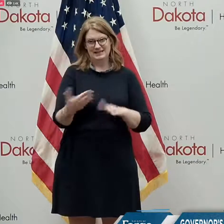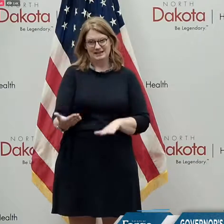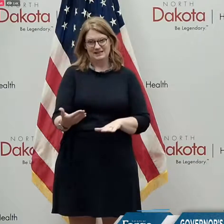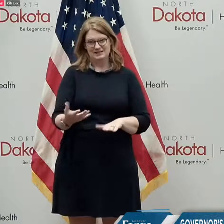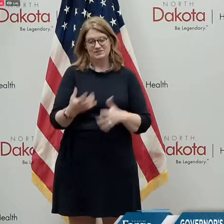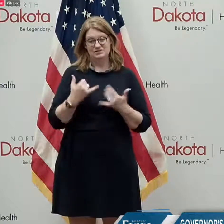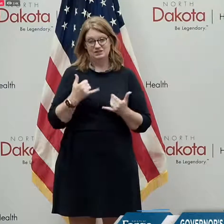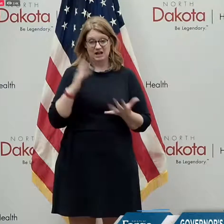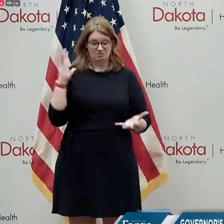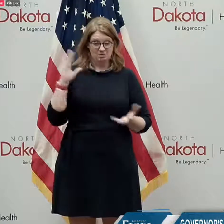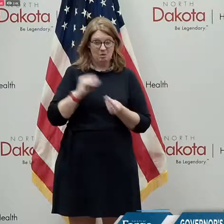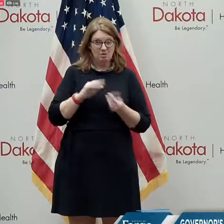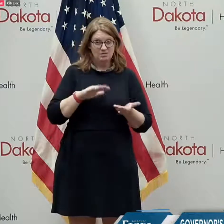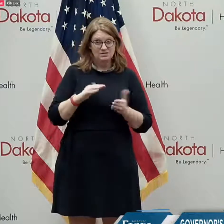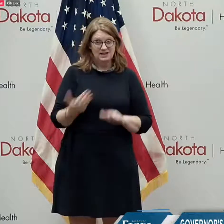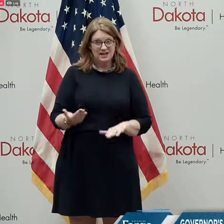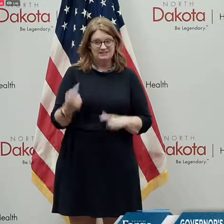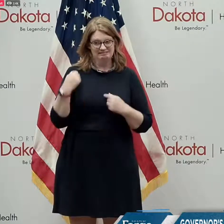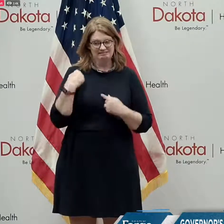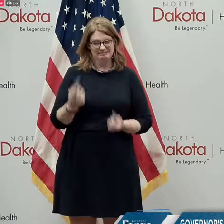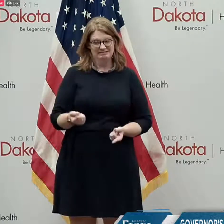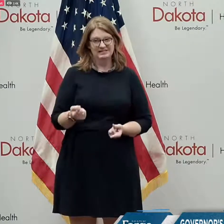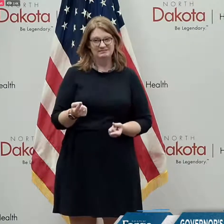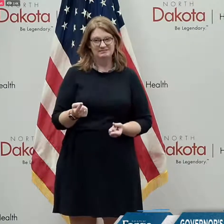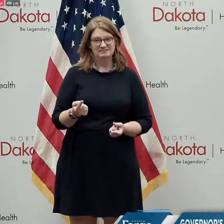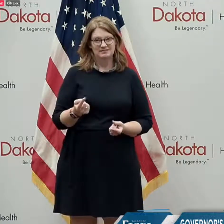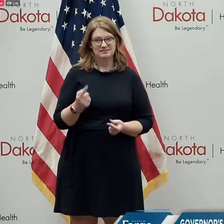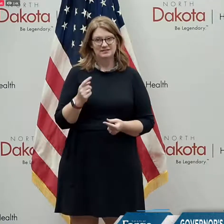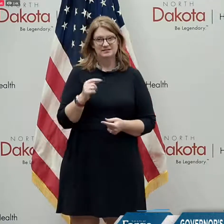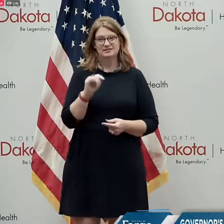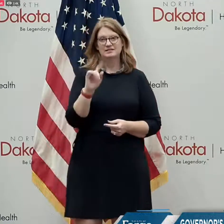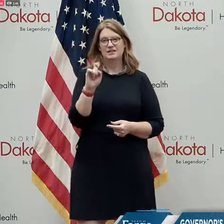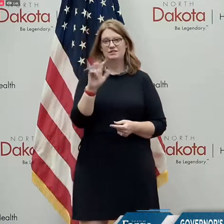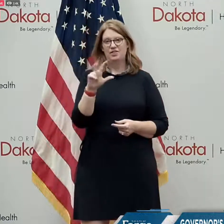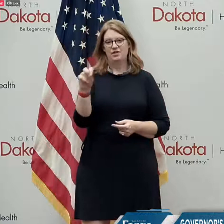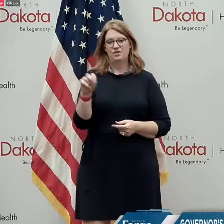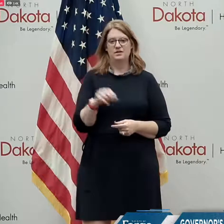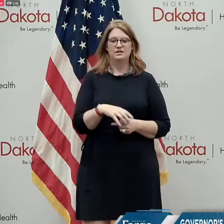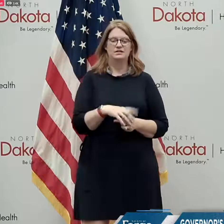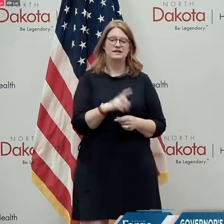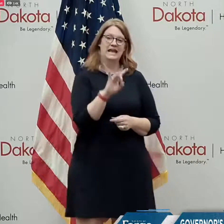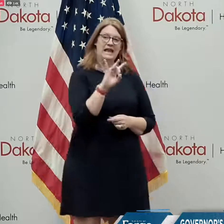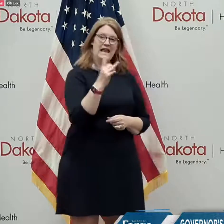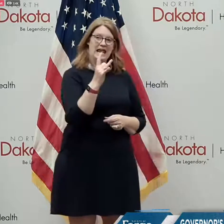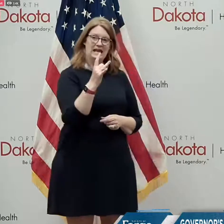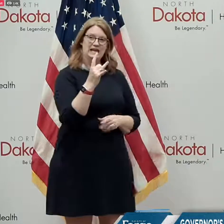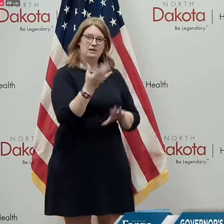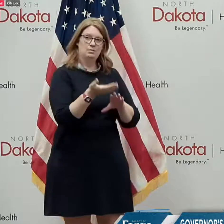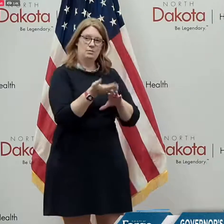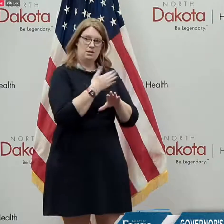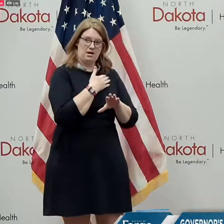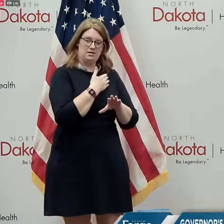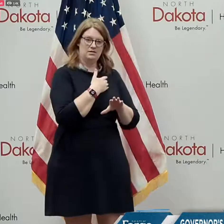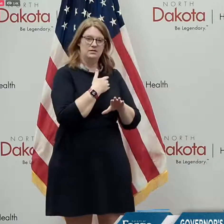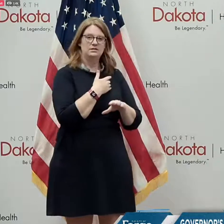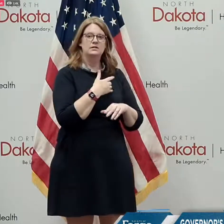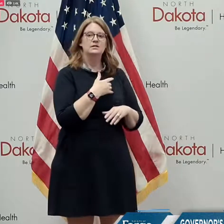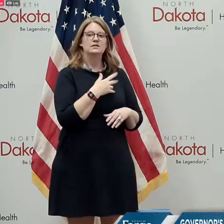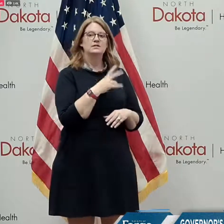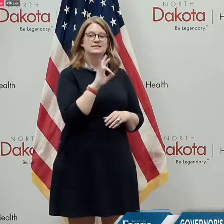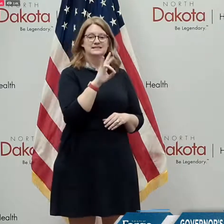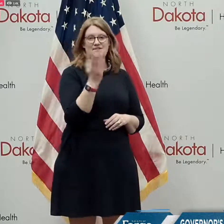130 total deaths during the pandemic. 8 were reported prior today. 7 of those